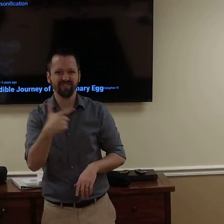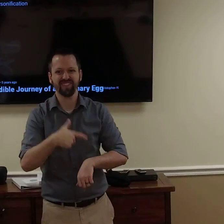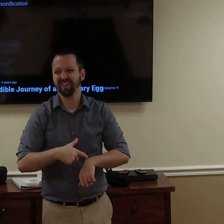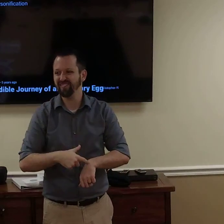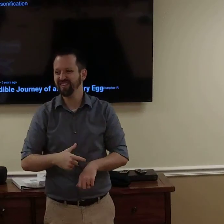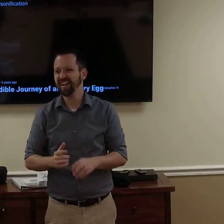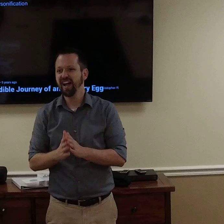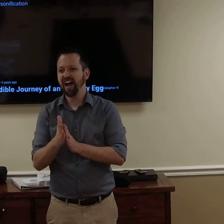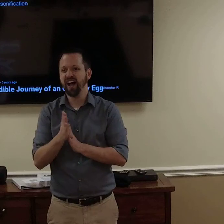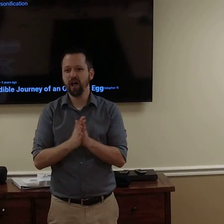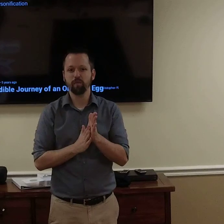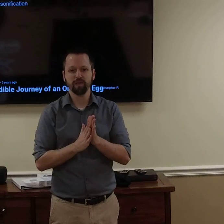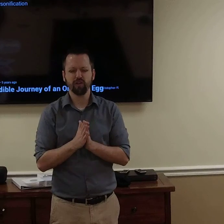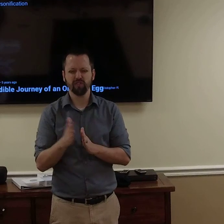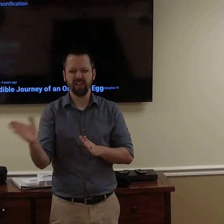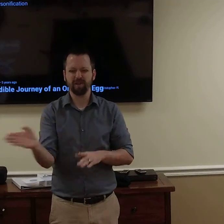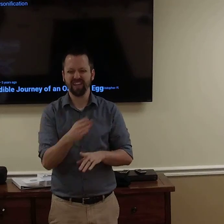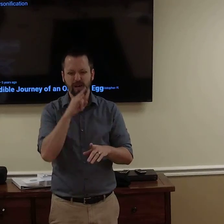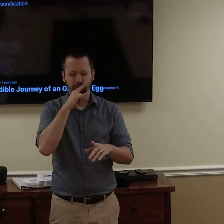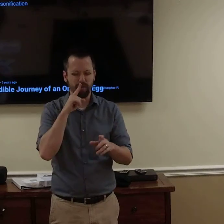So, I don't slap my kid, I promise.